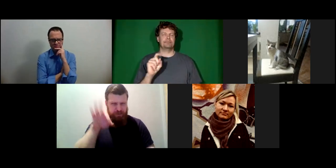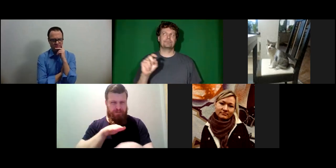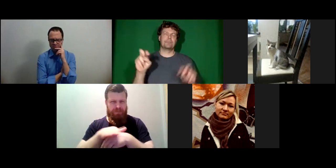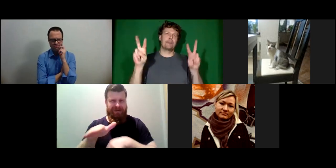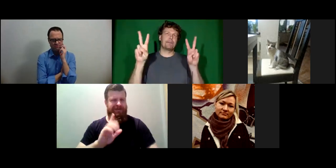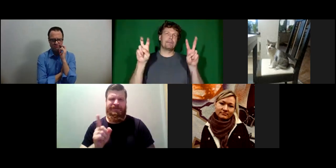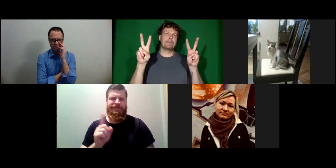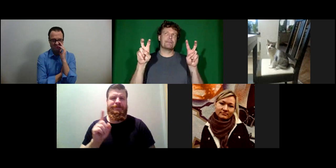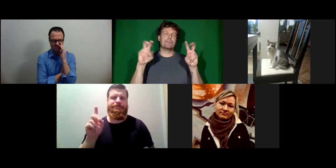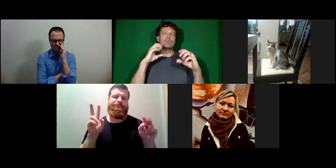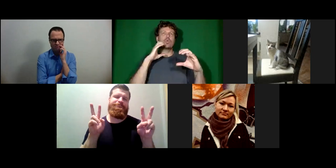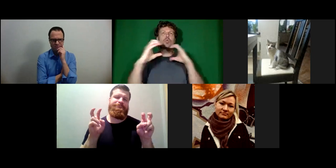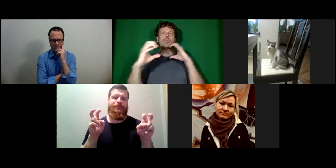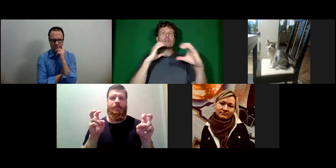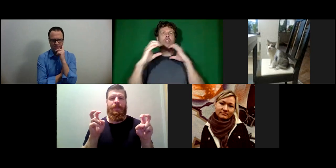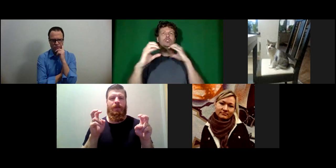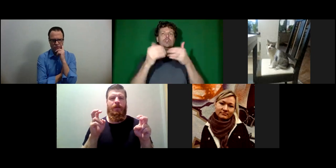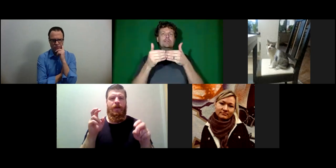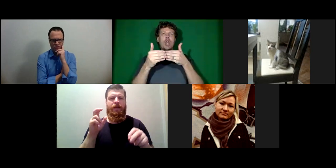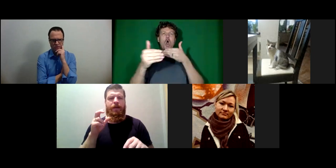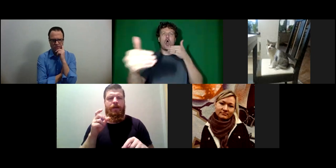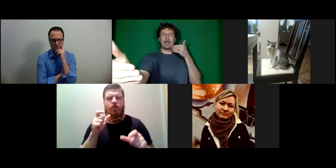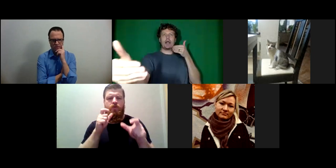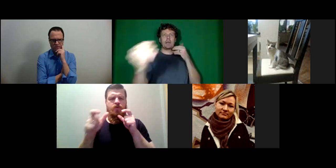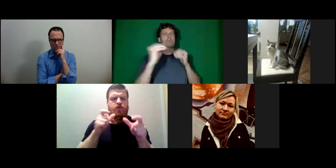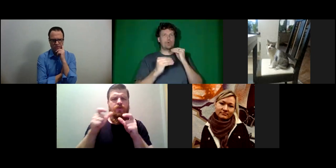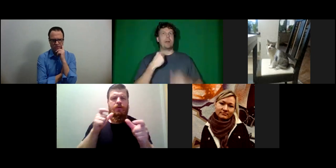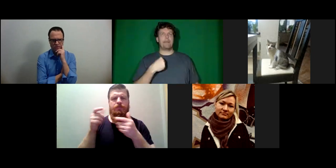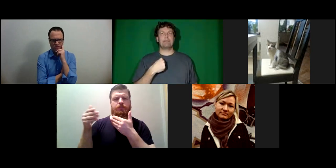With a hearing aid, I don't hear 100%,